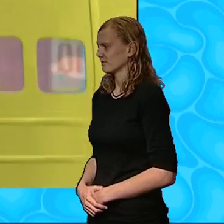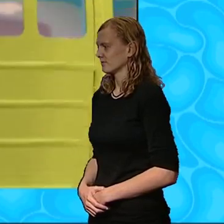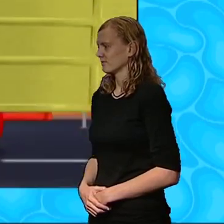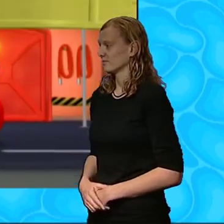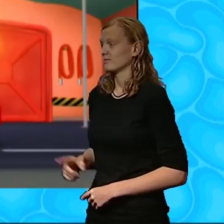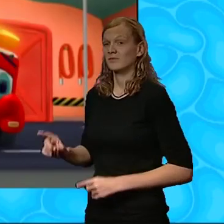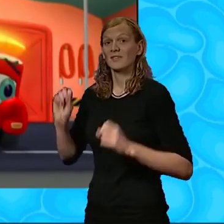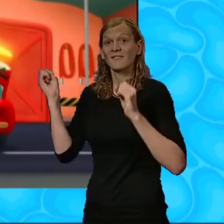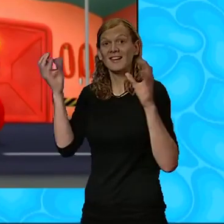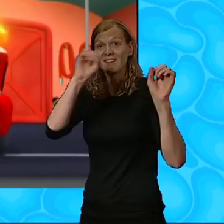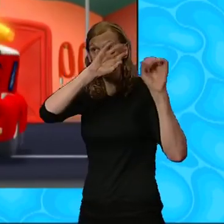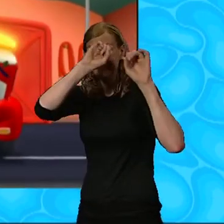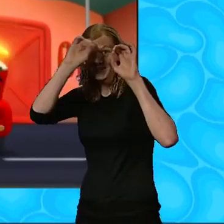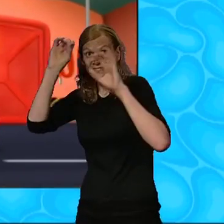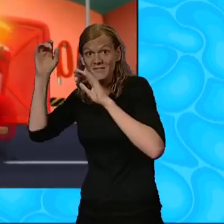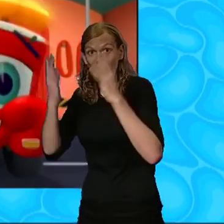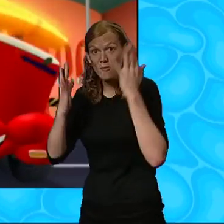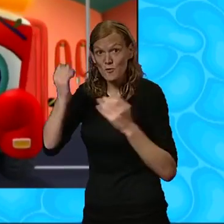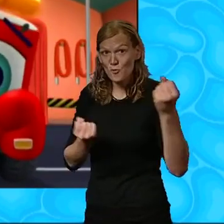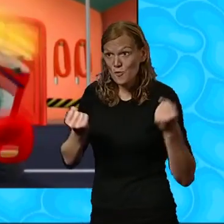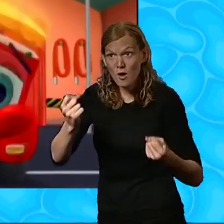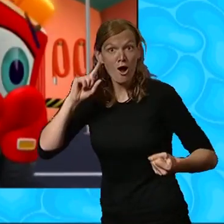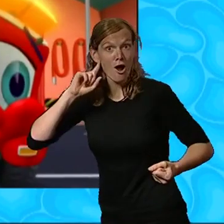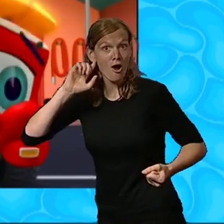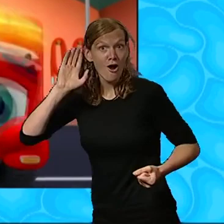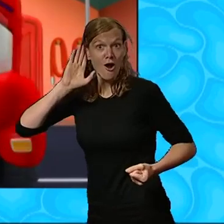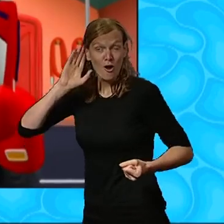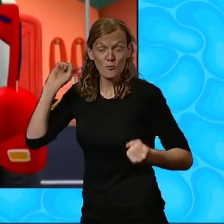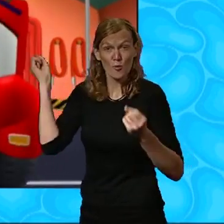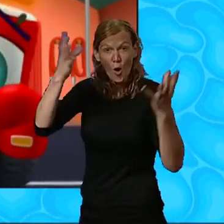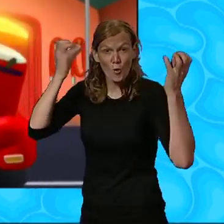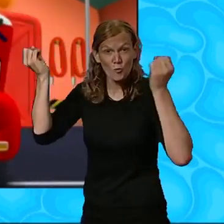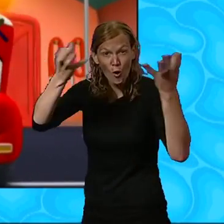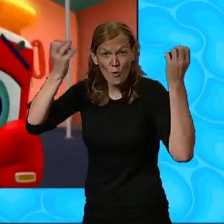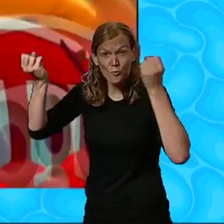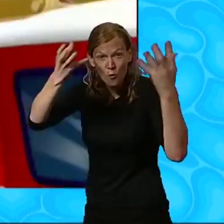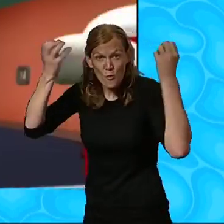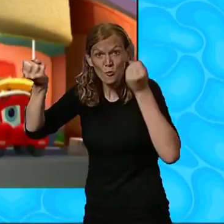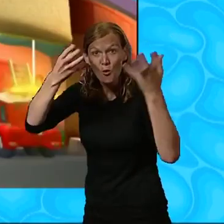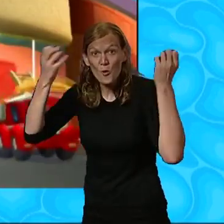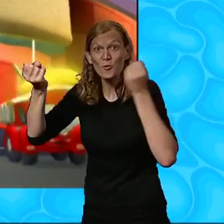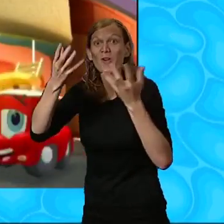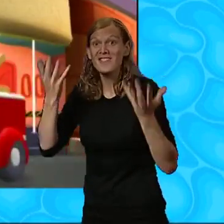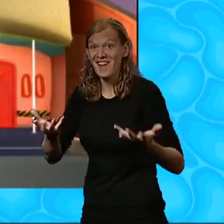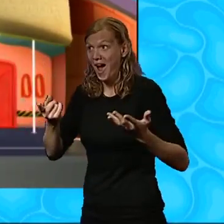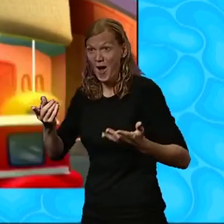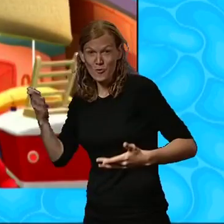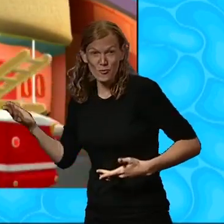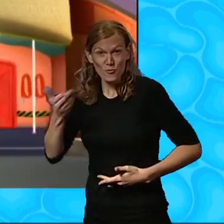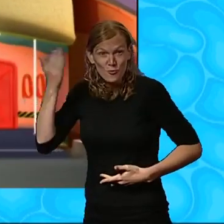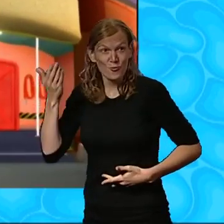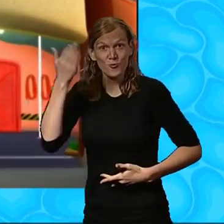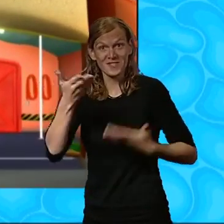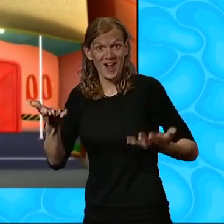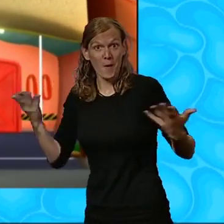engine. That's the sound of his sirens. Finley the fire engine. Here comes Finley,